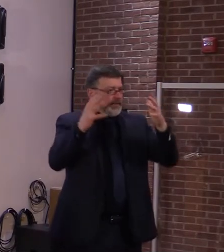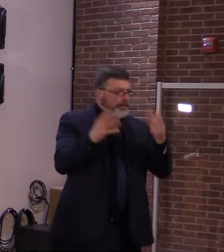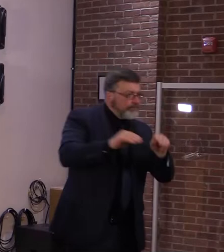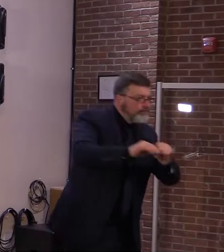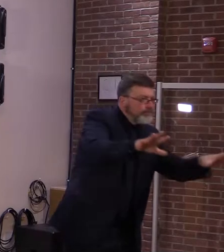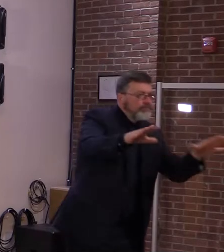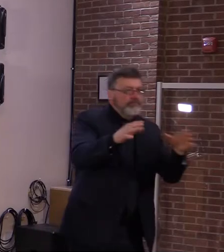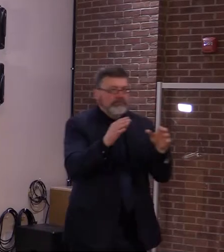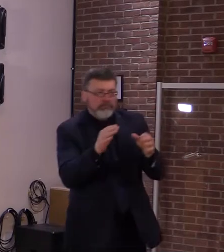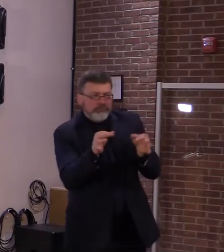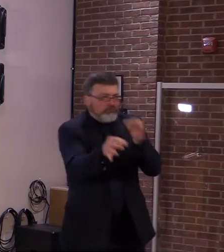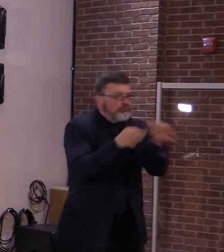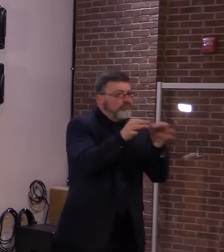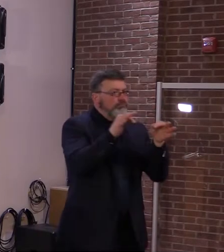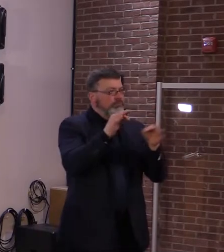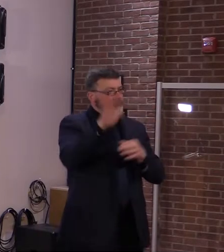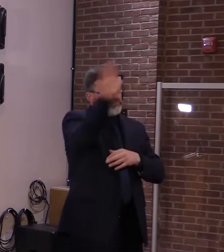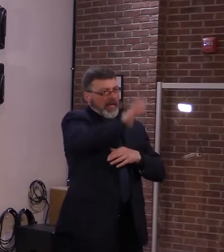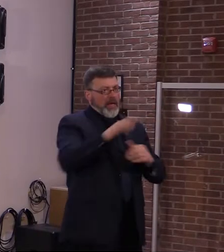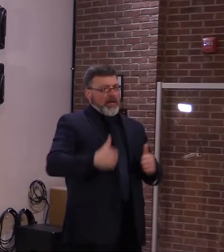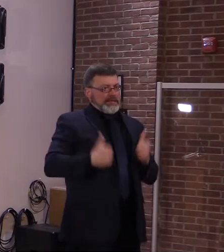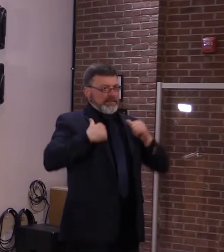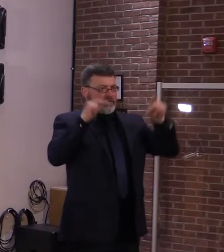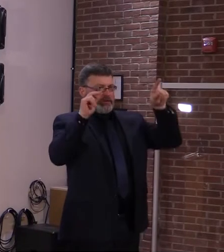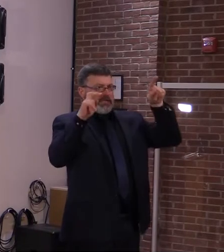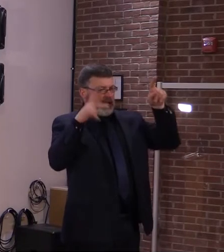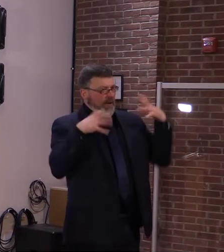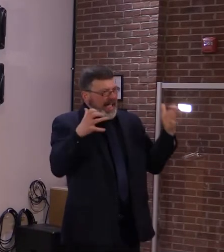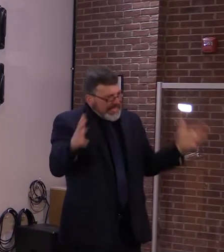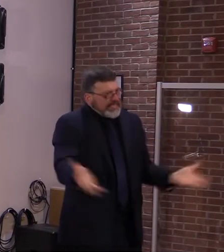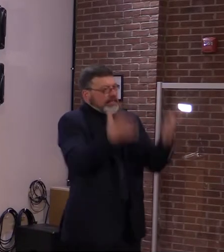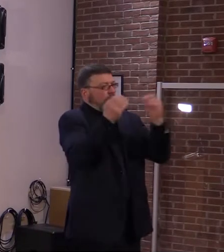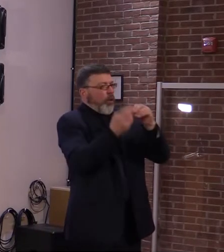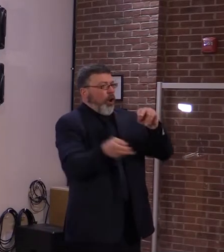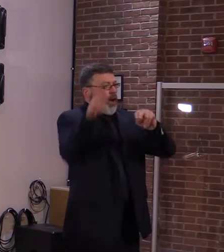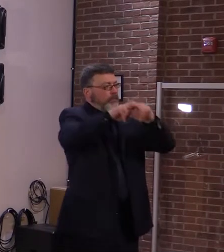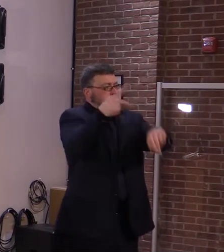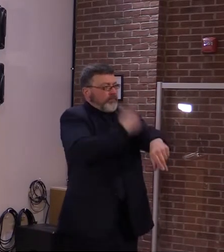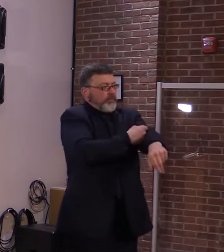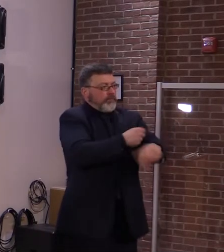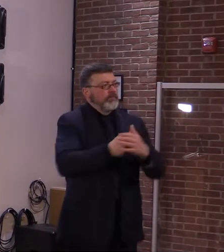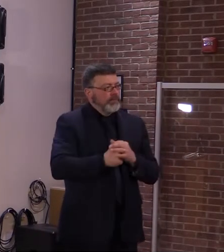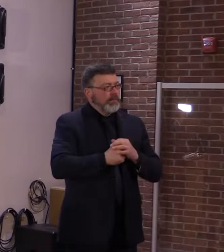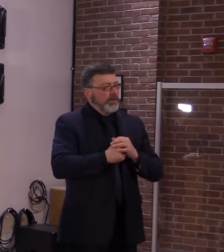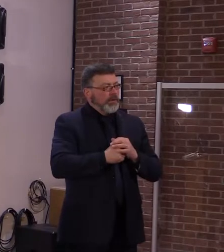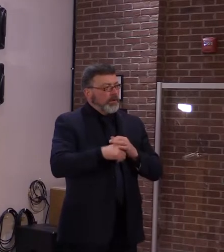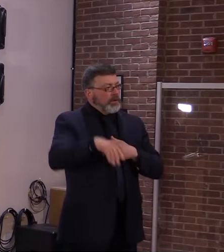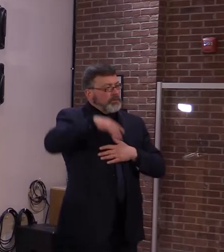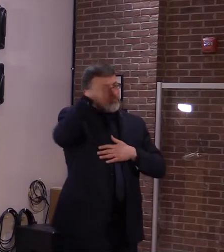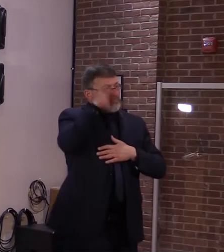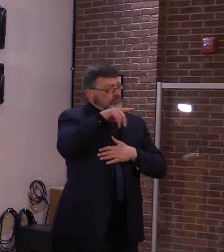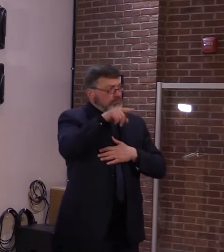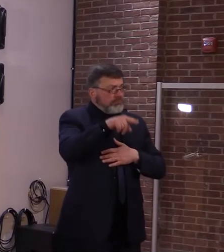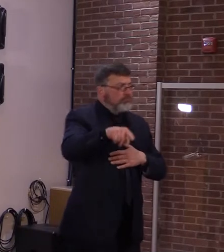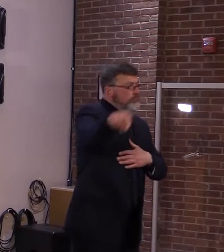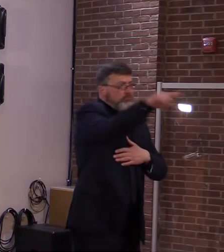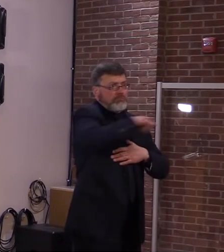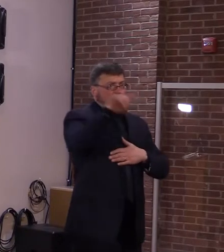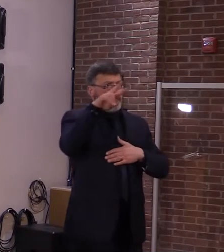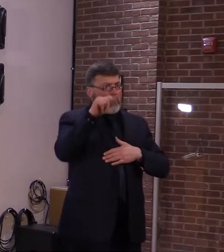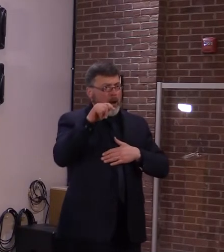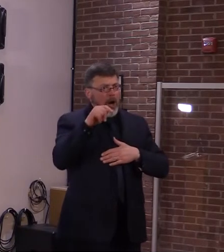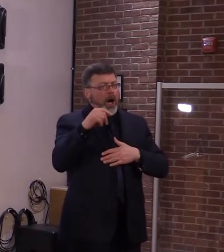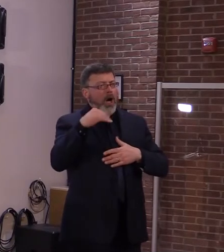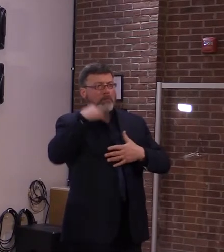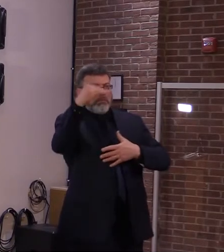news or bad news, but I'm going to take it as good news because we still have a lot of folks that want to have to be vaccinated. And that's what